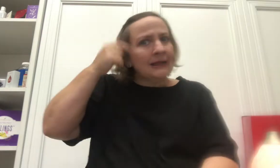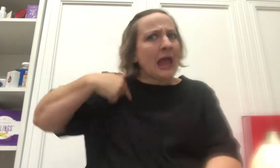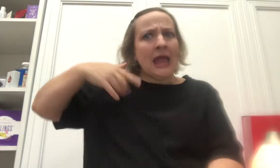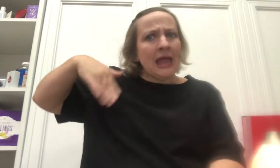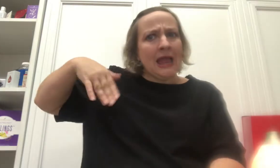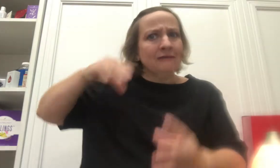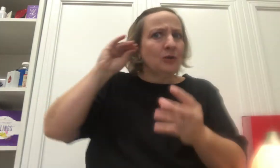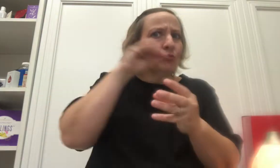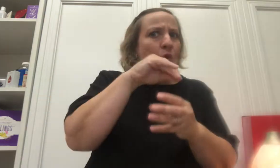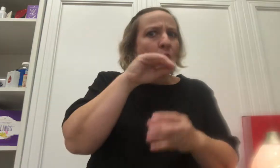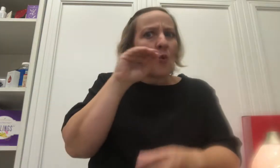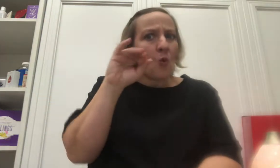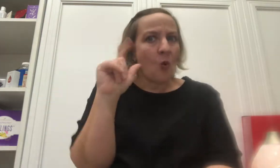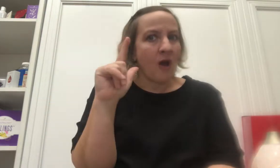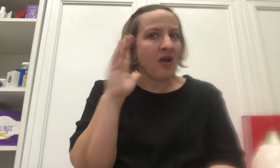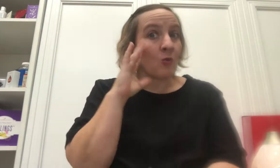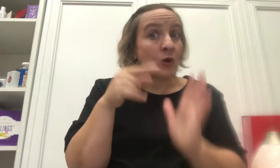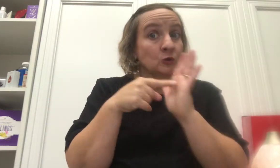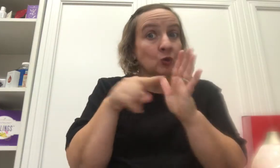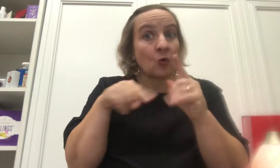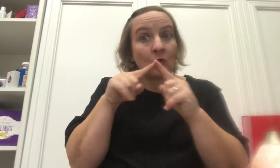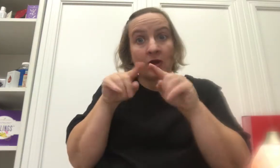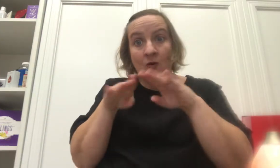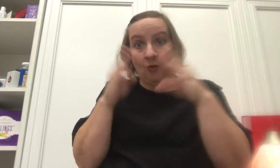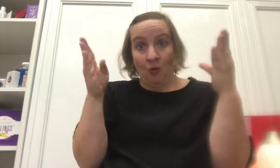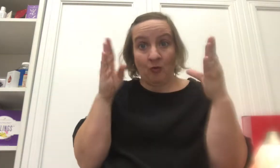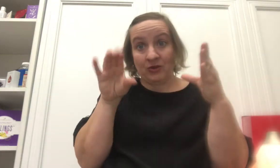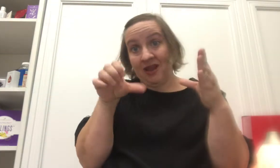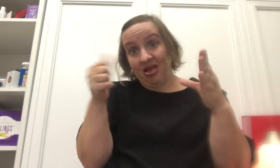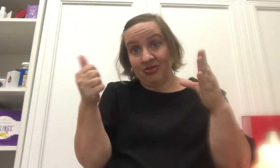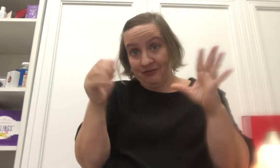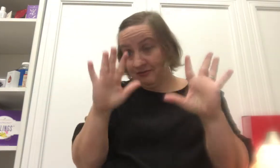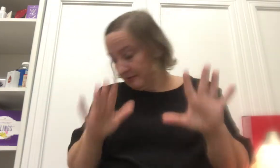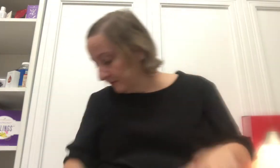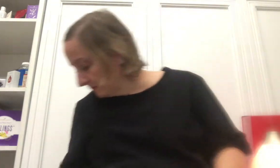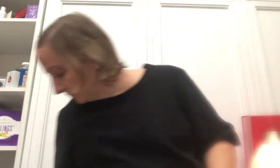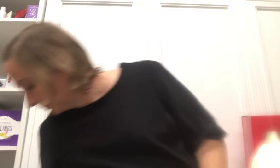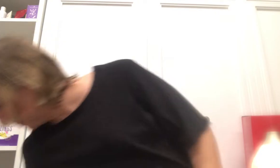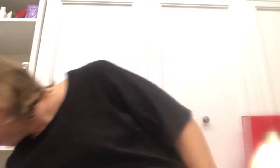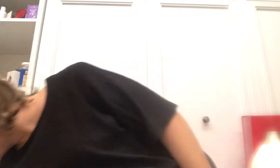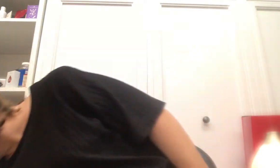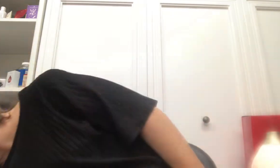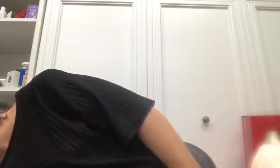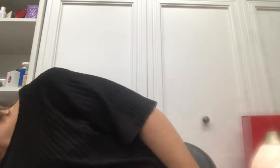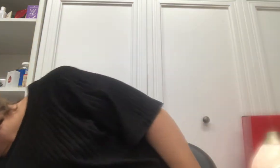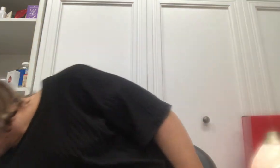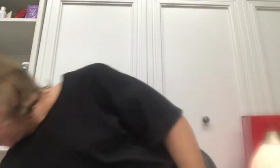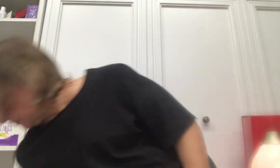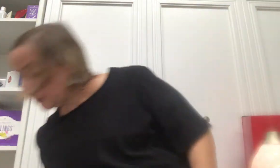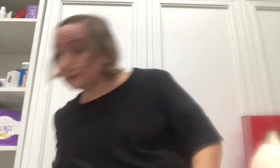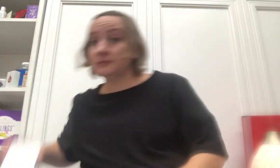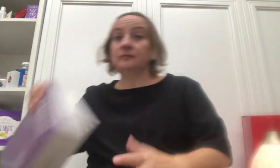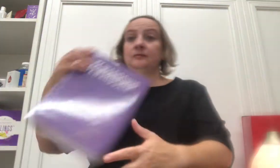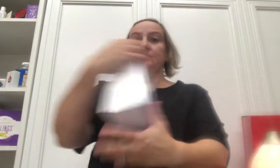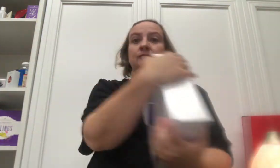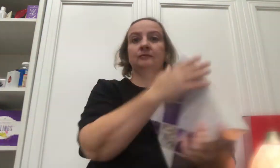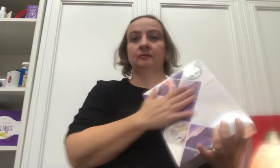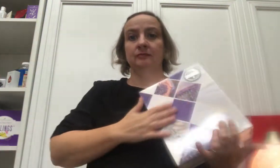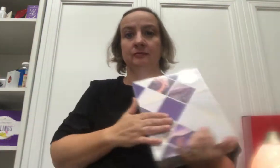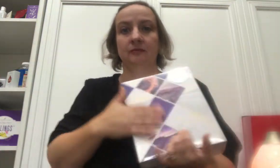So that's how the diffuser works. Remember, I haven't put any oils in it. So I'll get to that as we open this